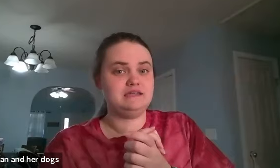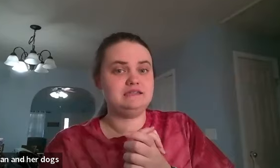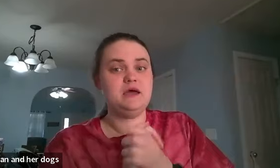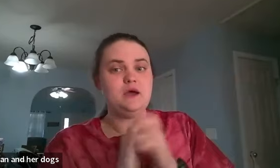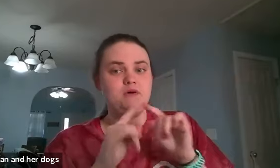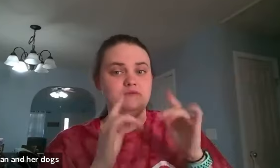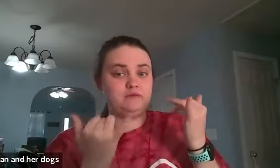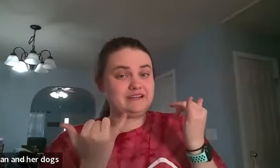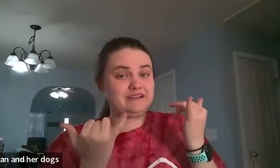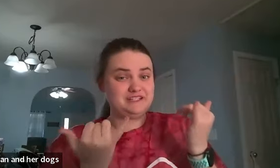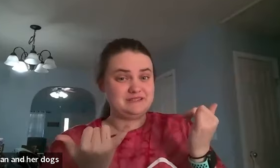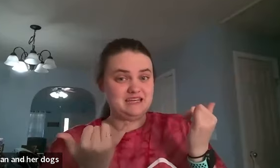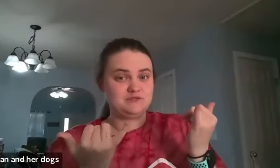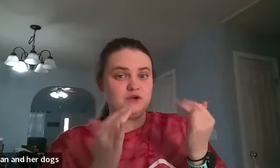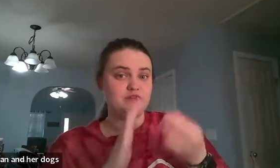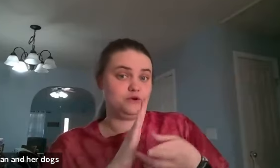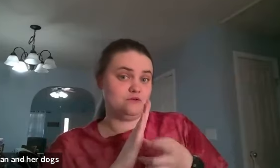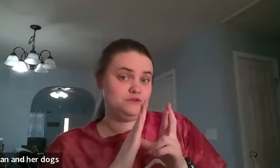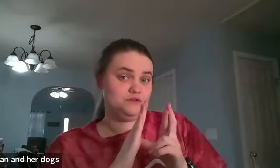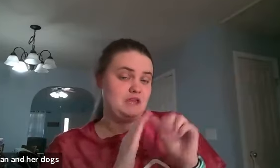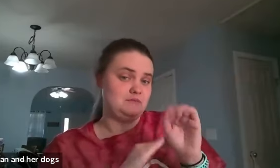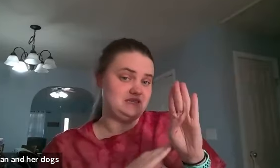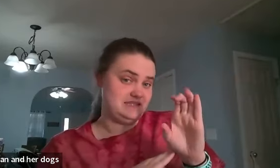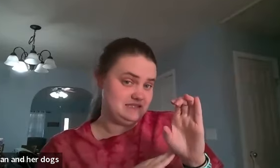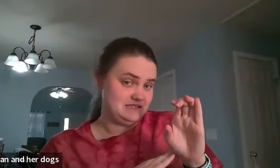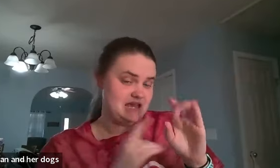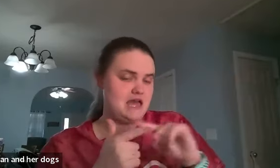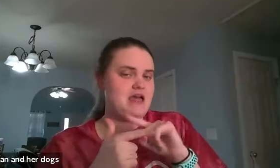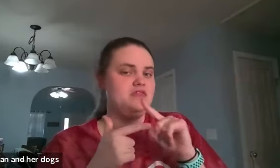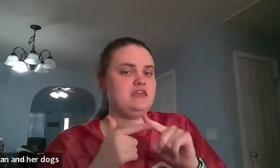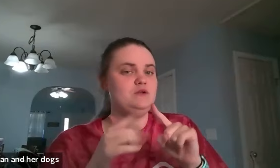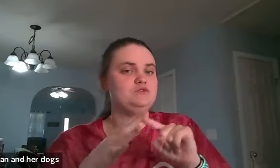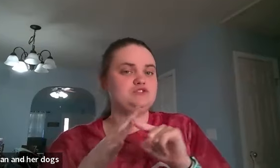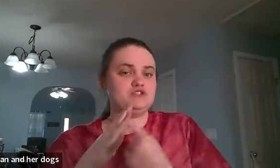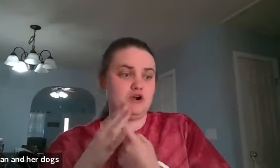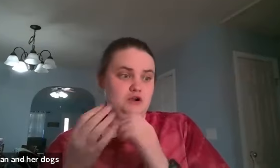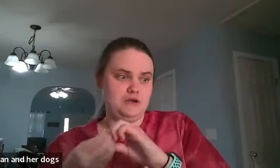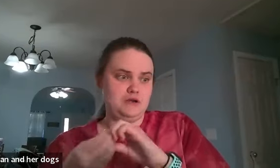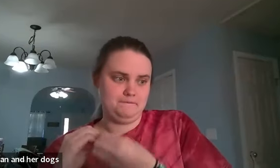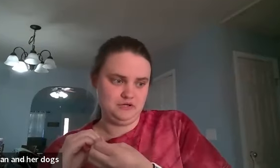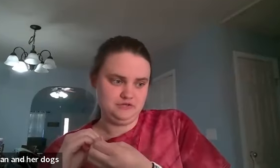signs, but right, what we're going to do today is we're going to go review the ABCs, and then we'll start our numbers.